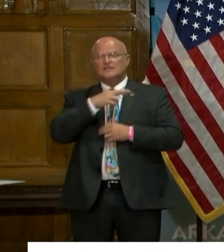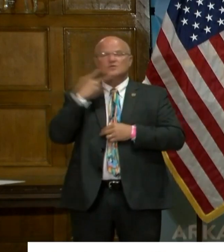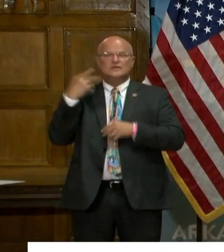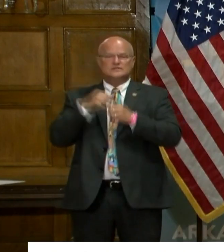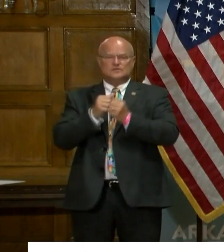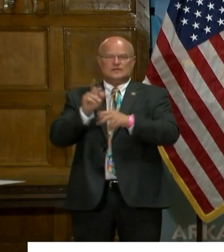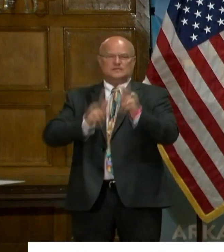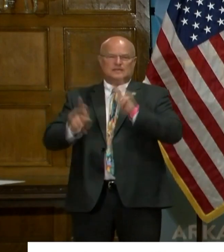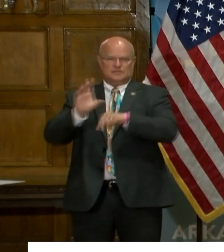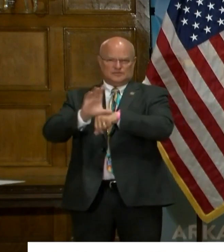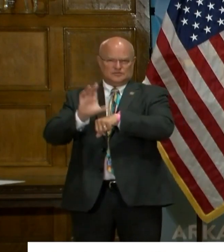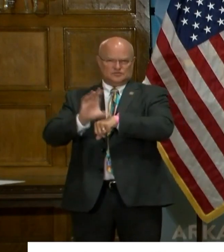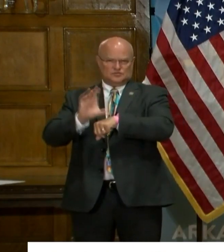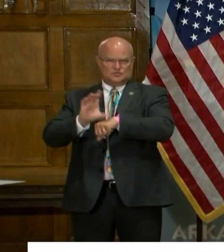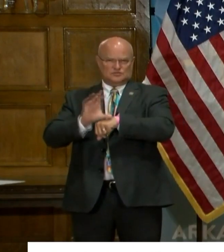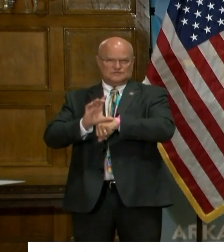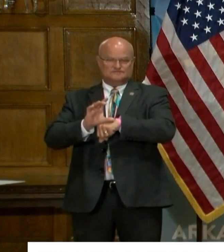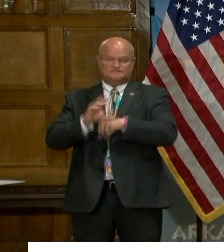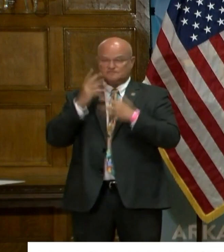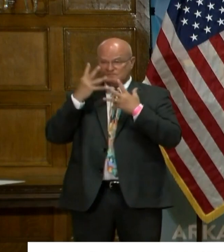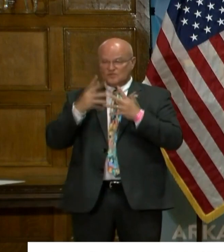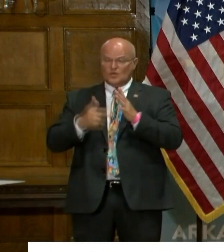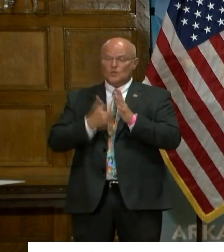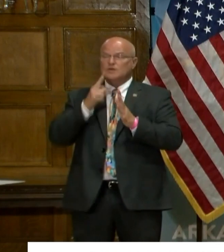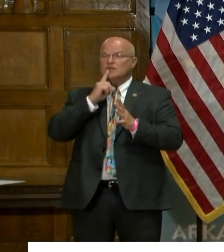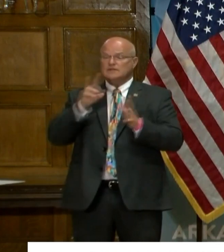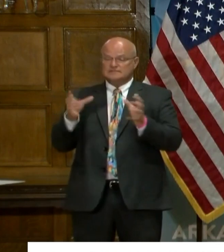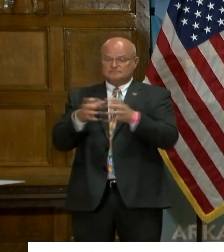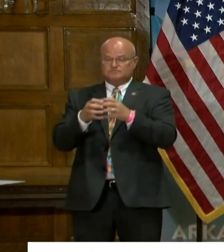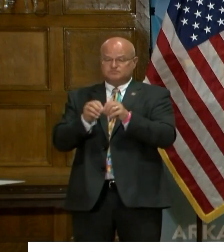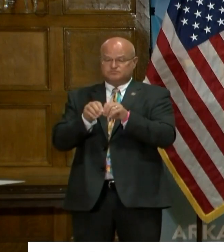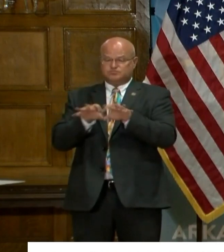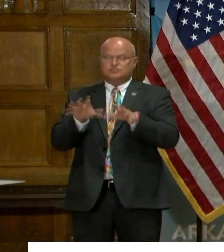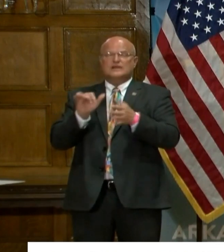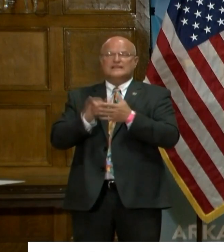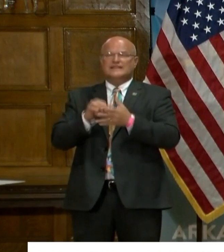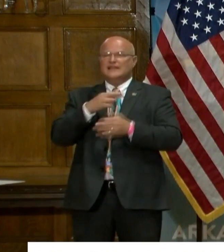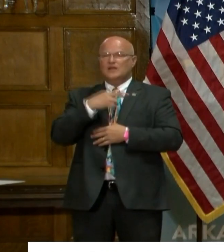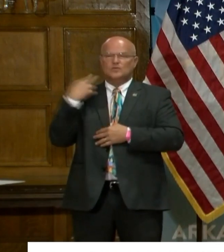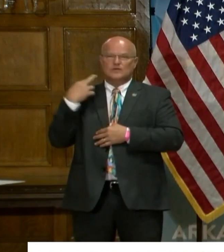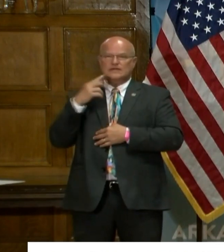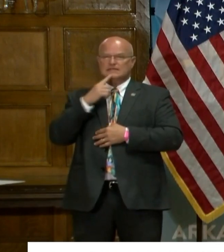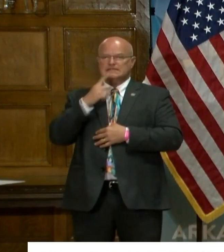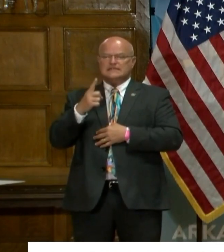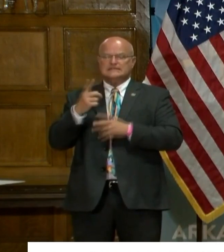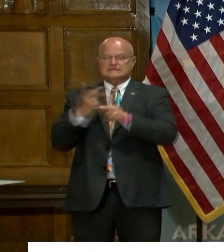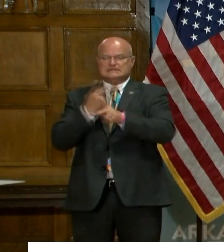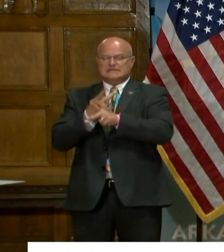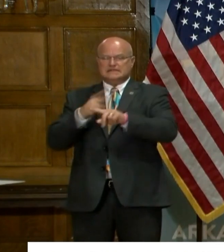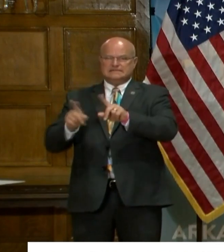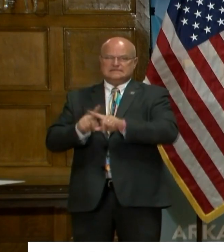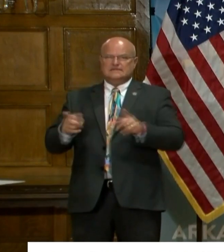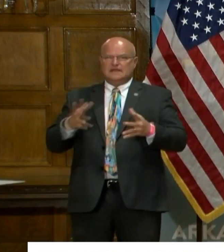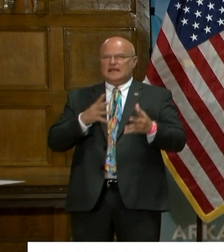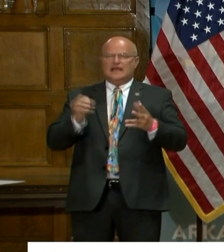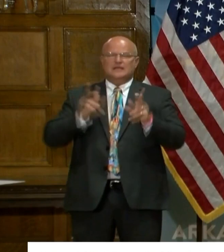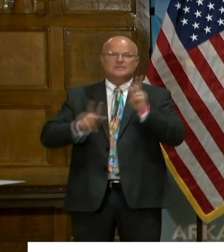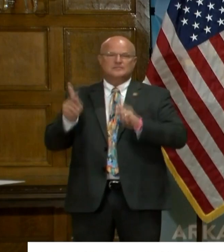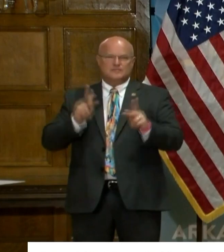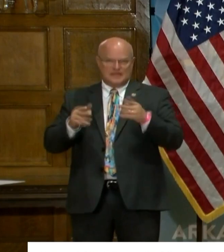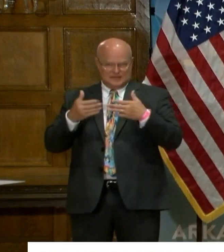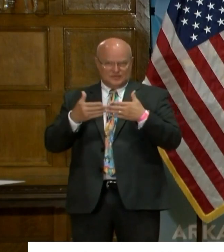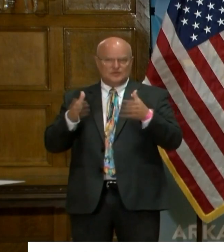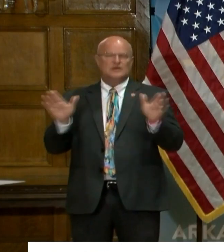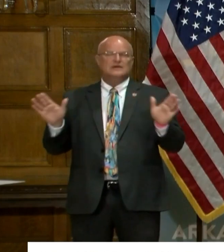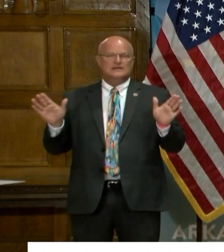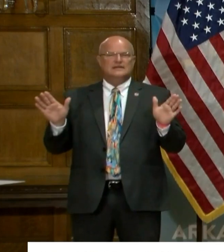their congregation. Unfortunately, once there is a cluster, then that risk is recalculated, and people